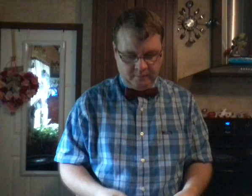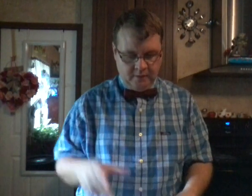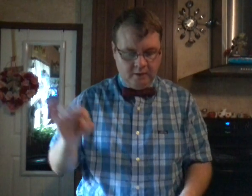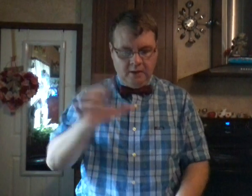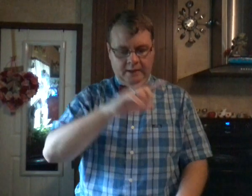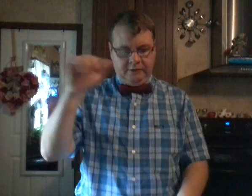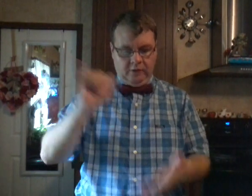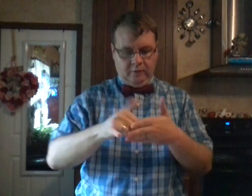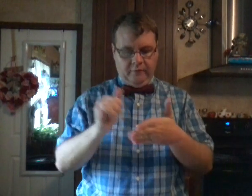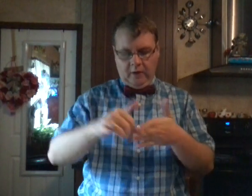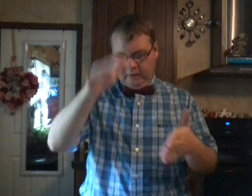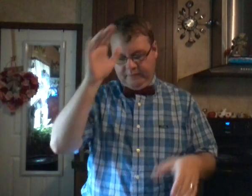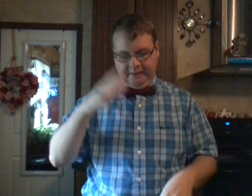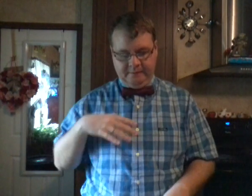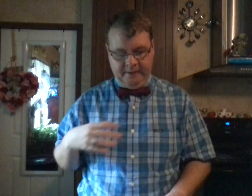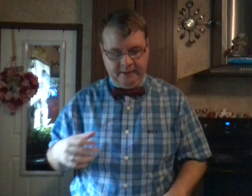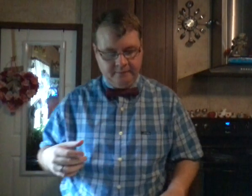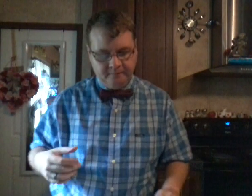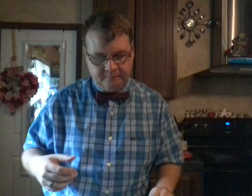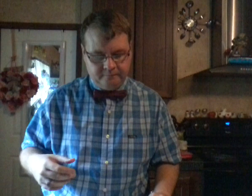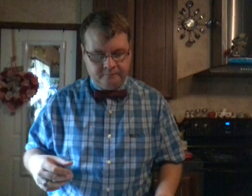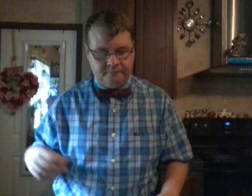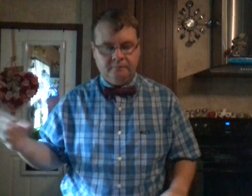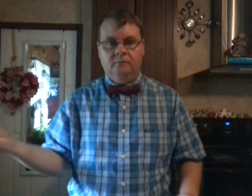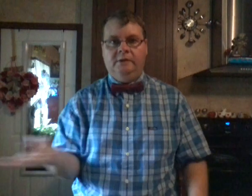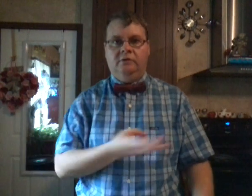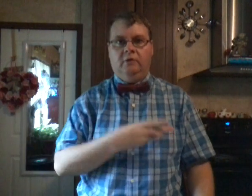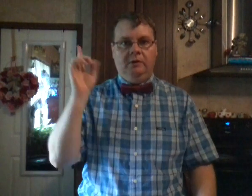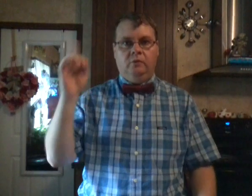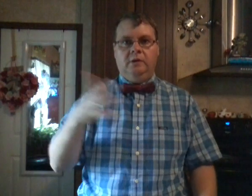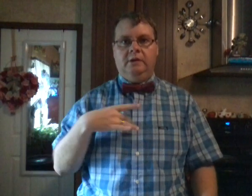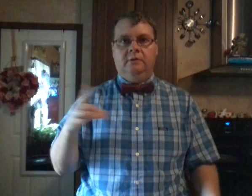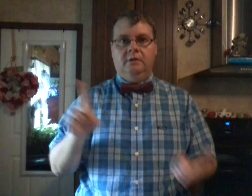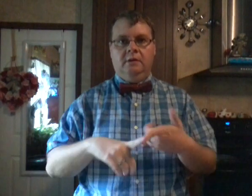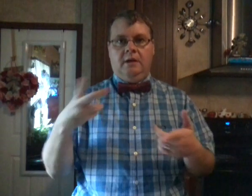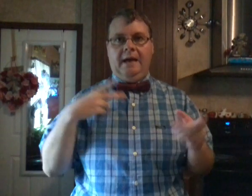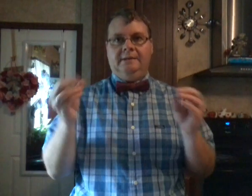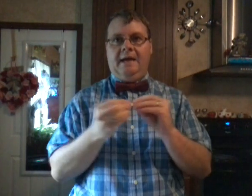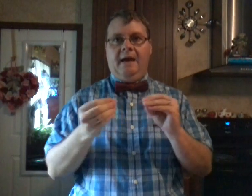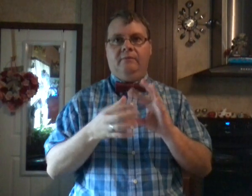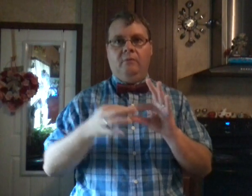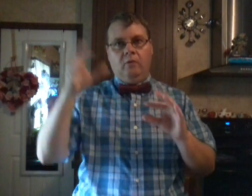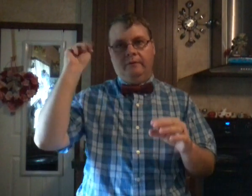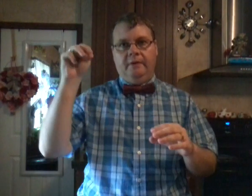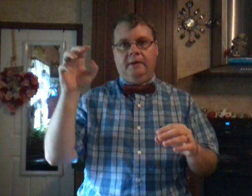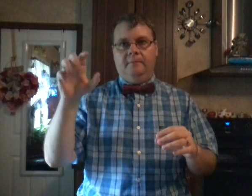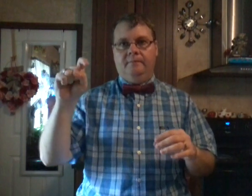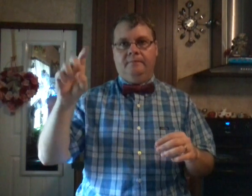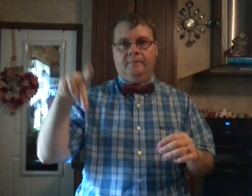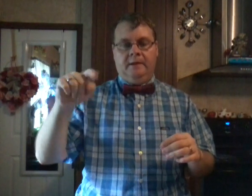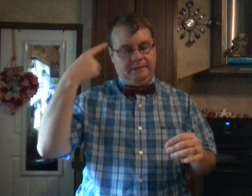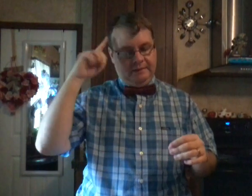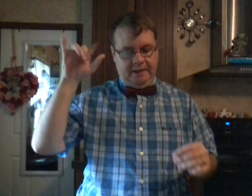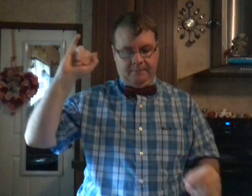And so of all of these men we certainly would like to have more of them except